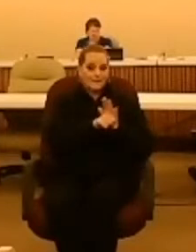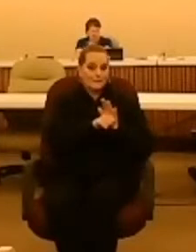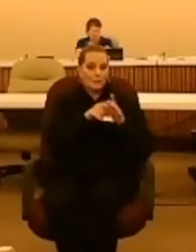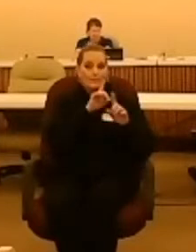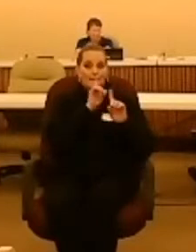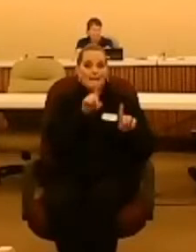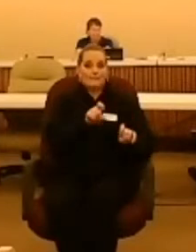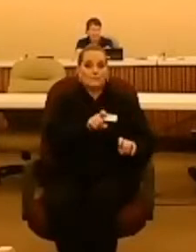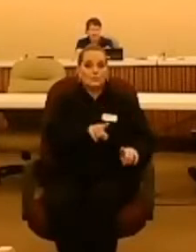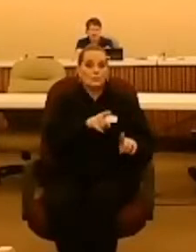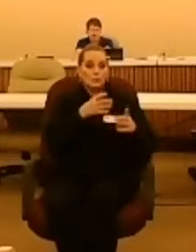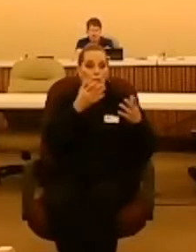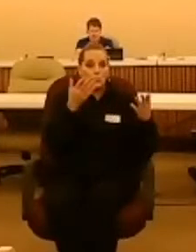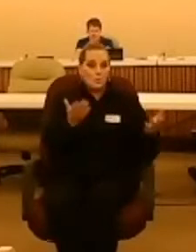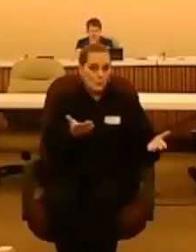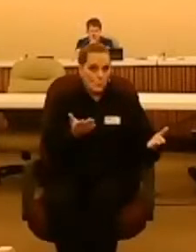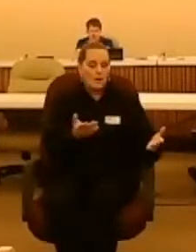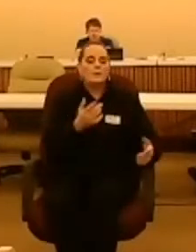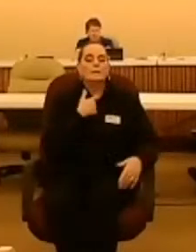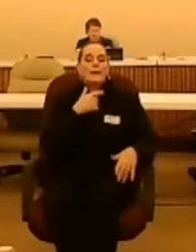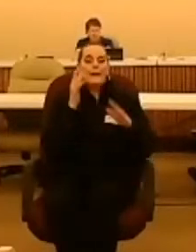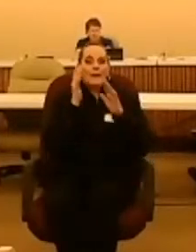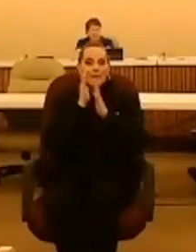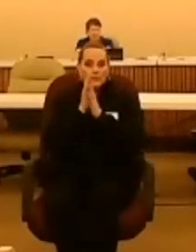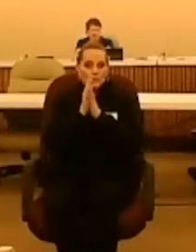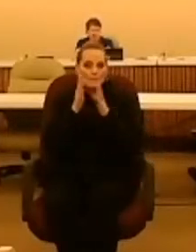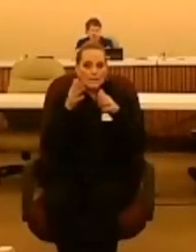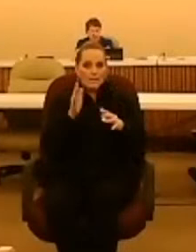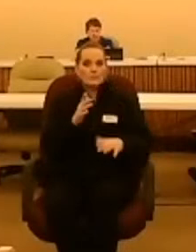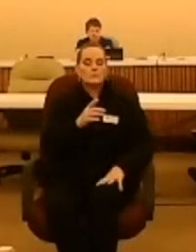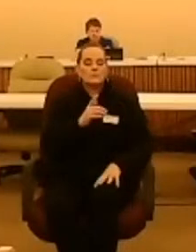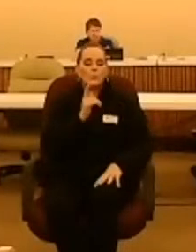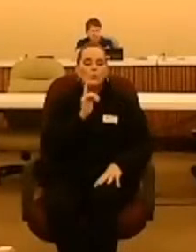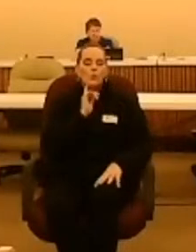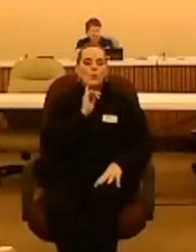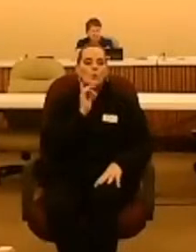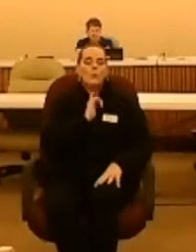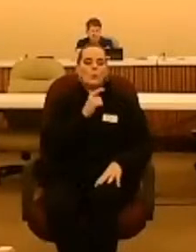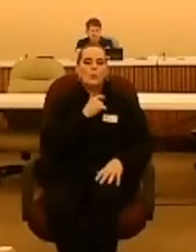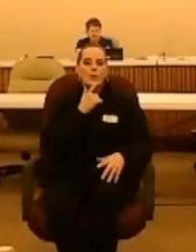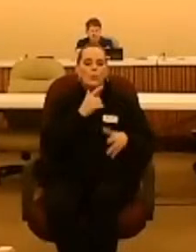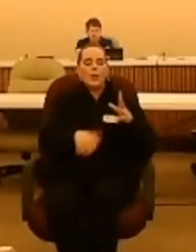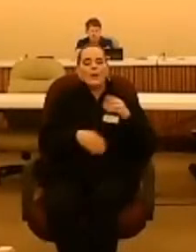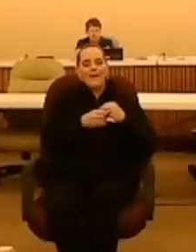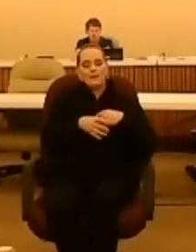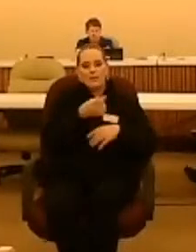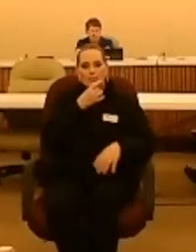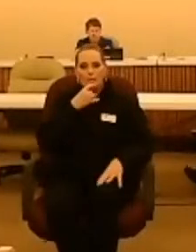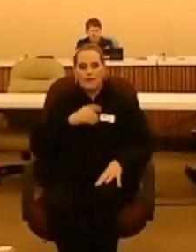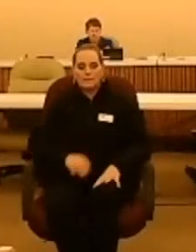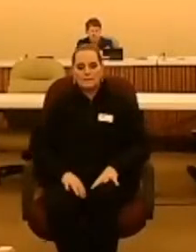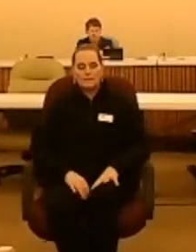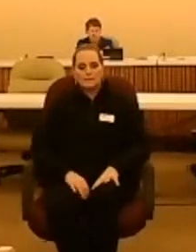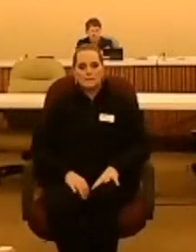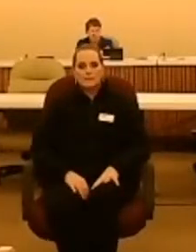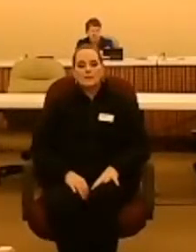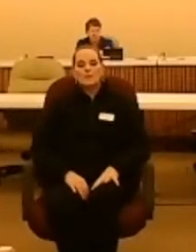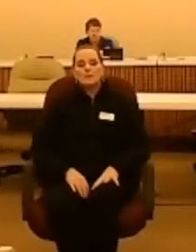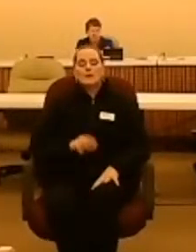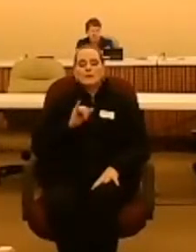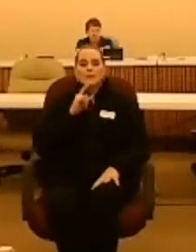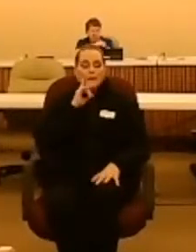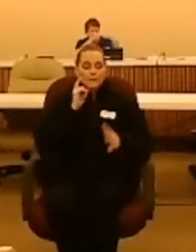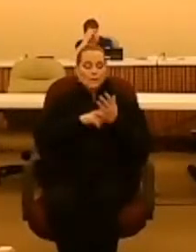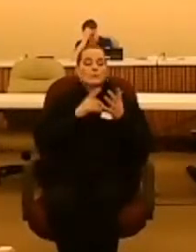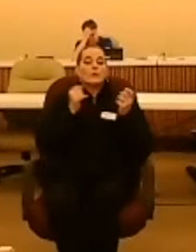answer, if the traffic warrants it, we will put the light in. So they will, if we see a bunch of